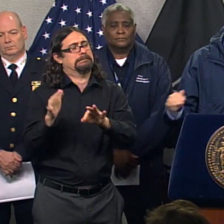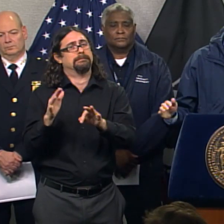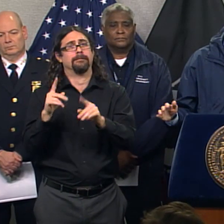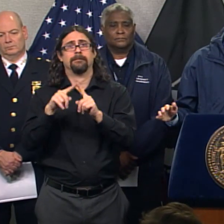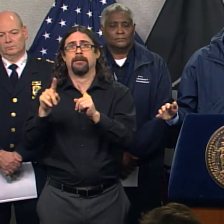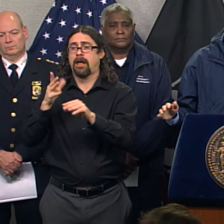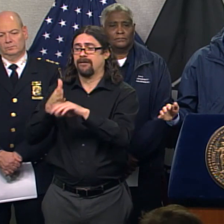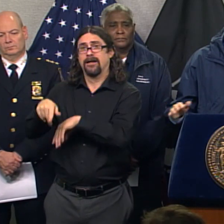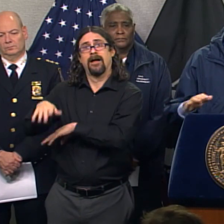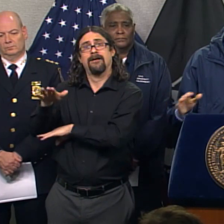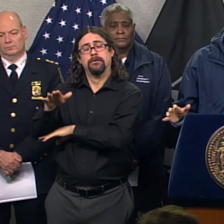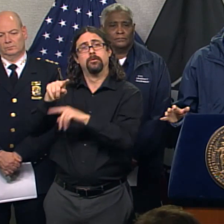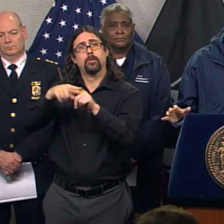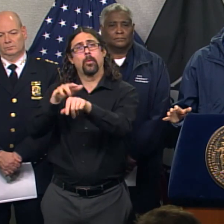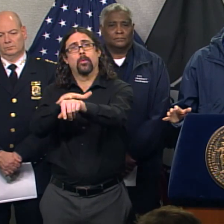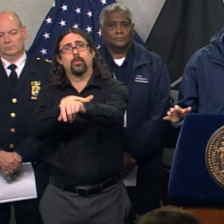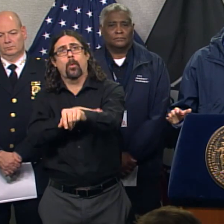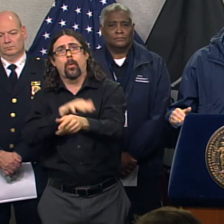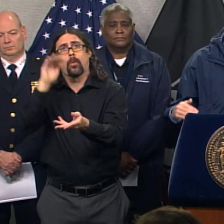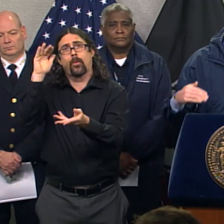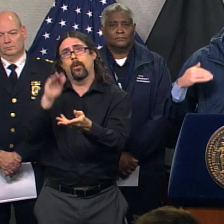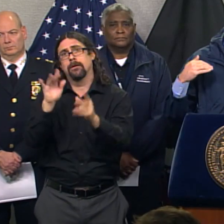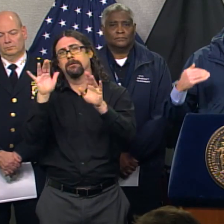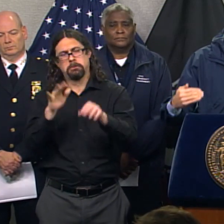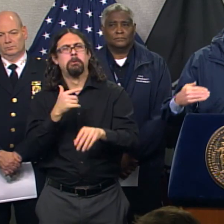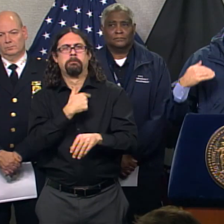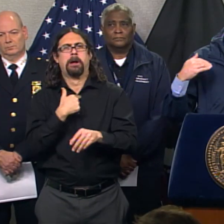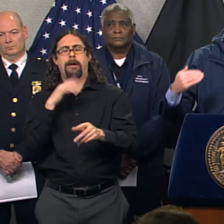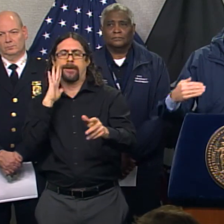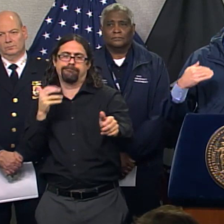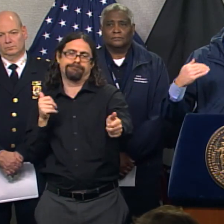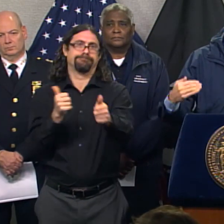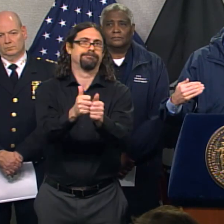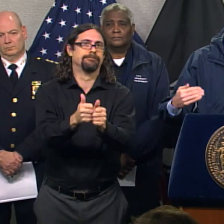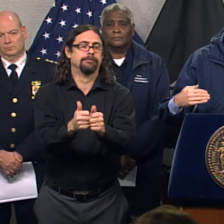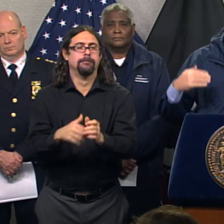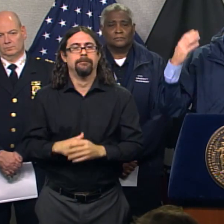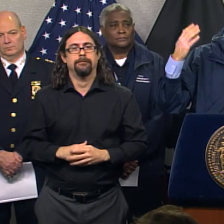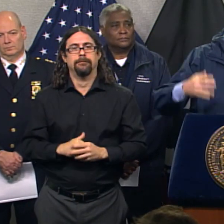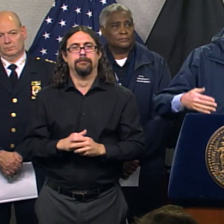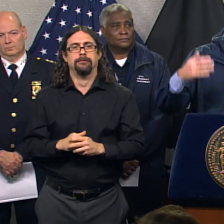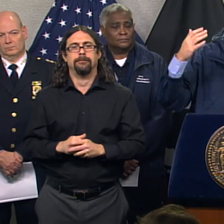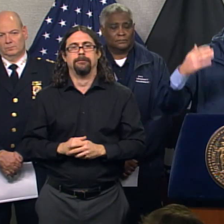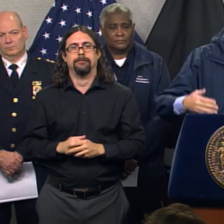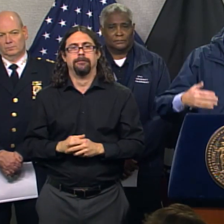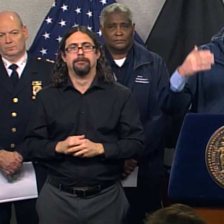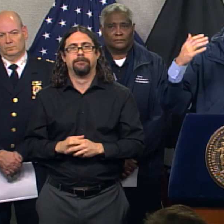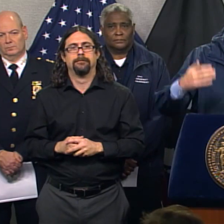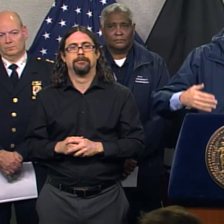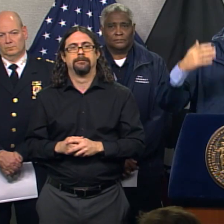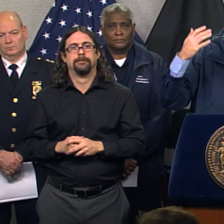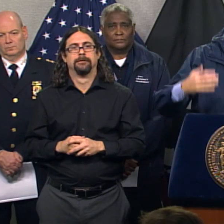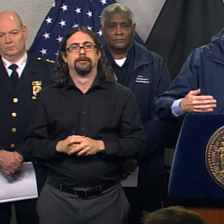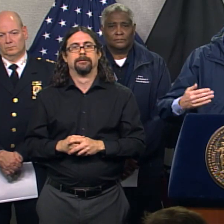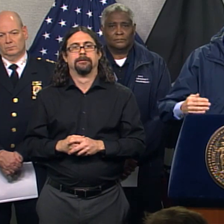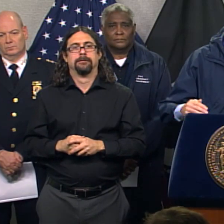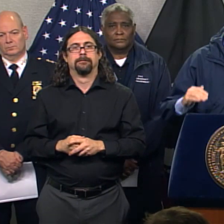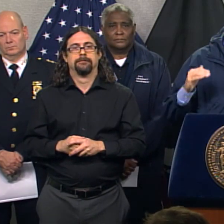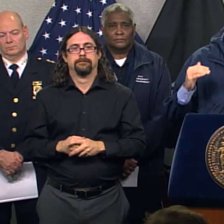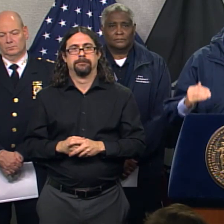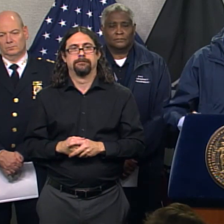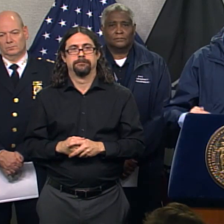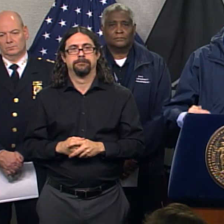stay out of the way of sanitation, let them do their job, then they go on the offensive and are not fighting a constant, barrage of snow coming